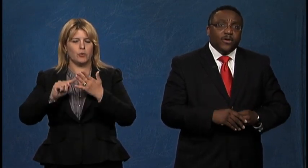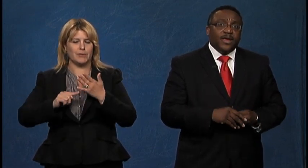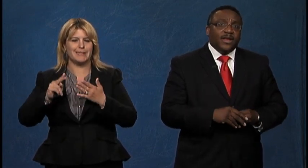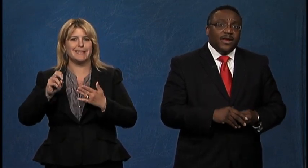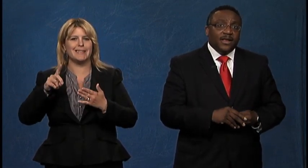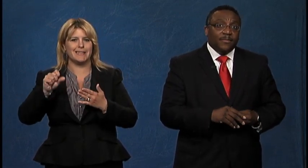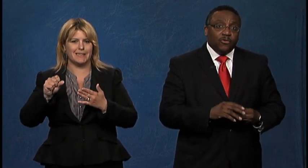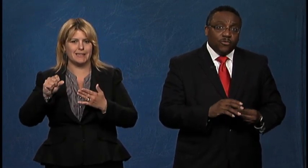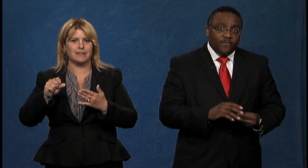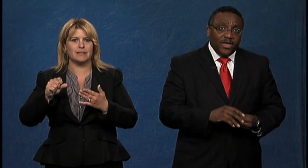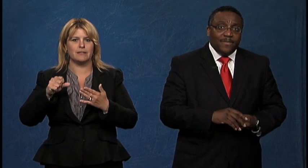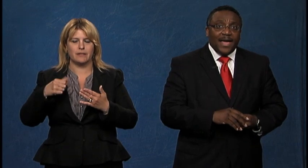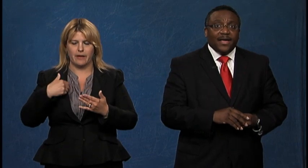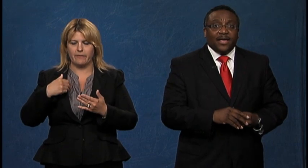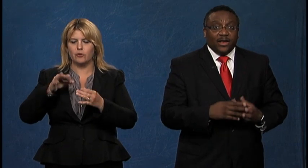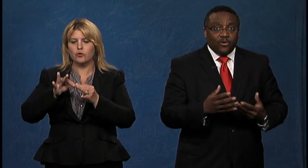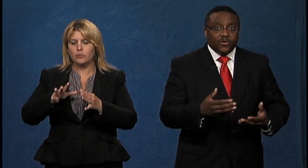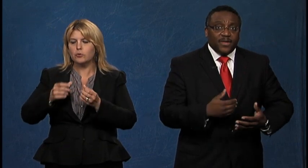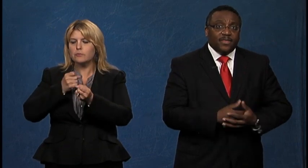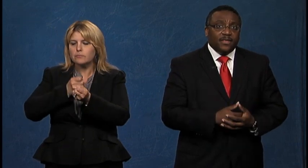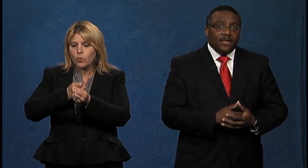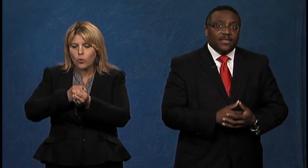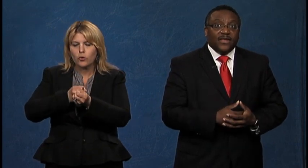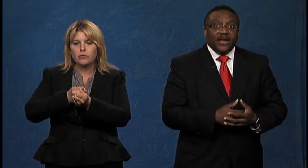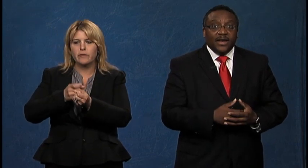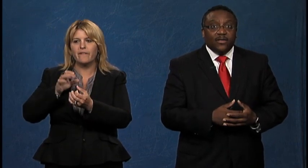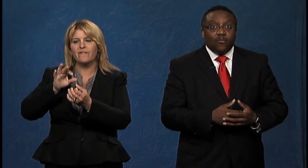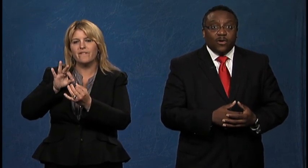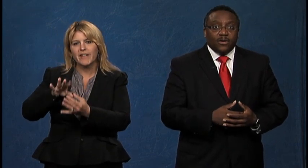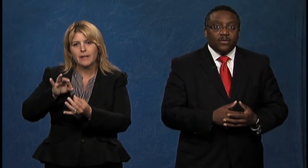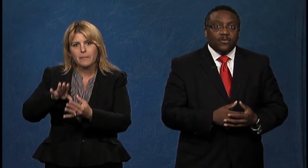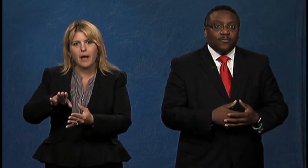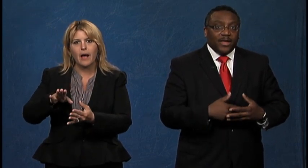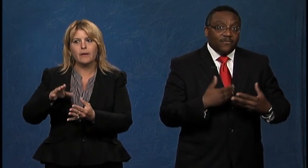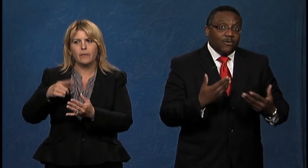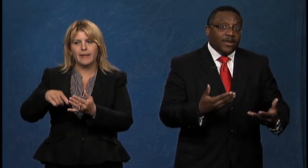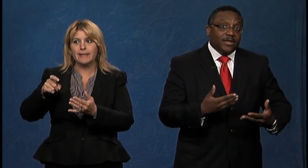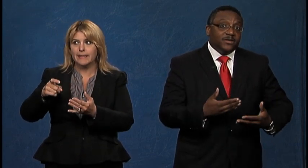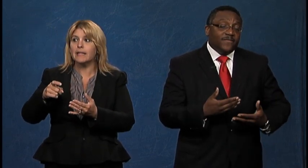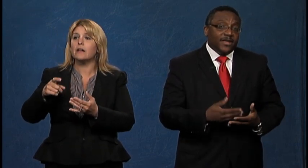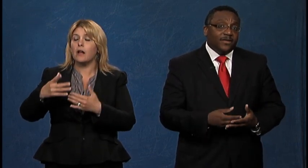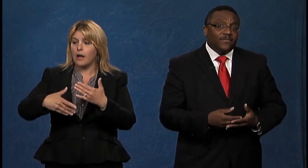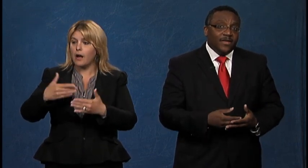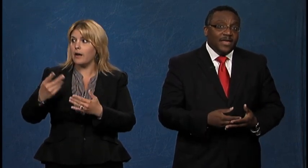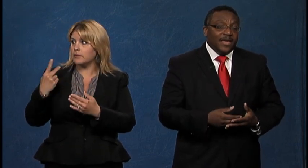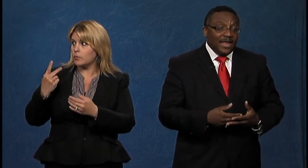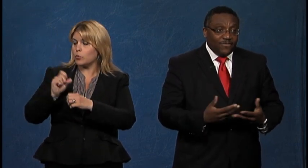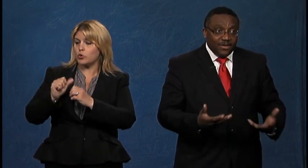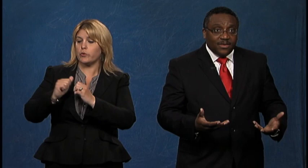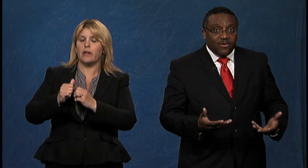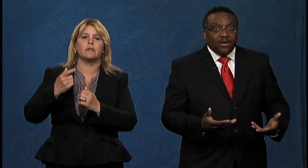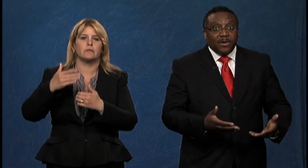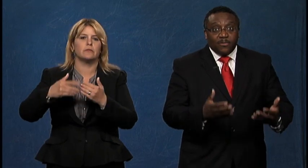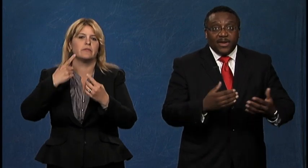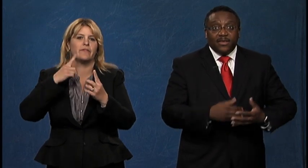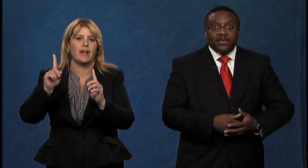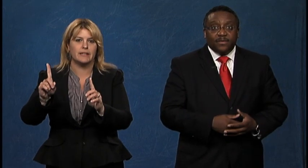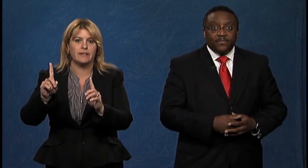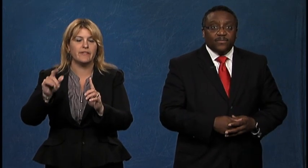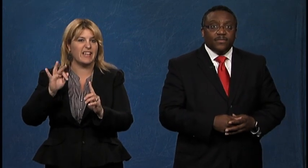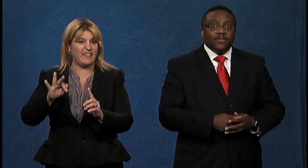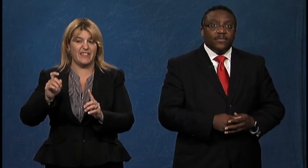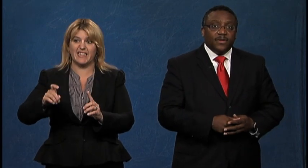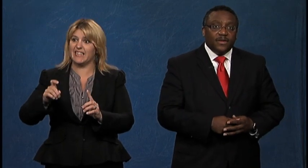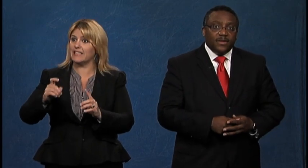the support they need, get mutual feedback and encouragement that they need in order to make the VRI session effective, and if necessary, be replaced.